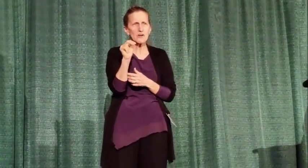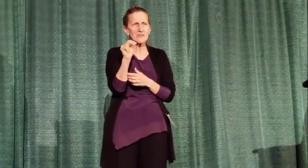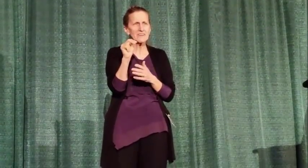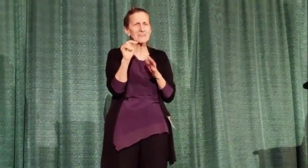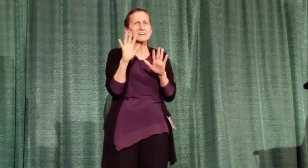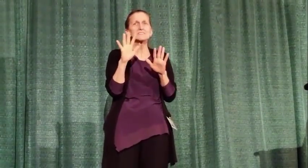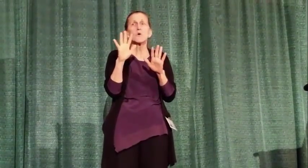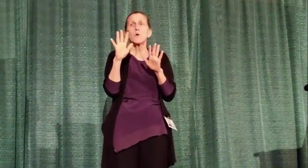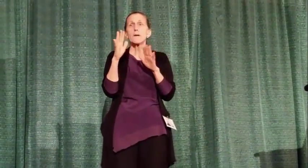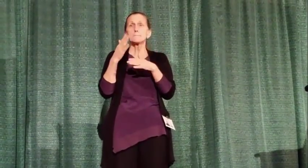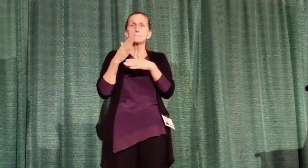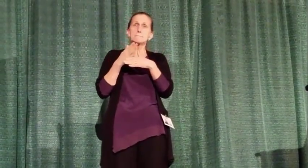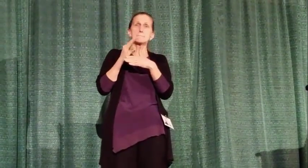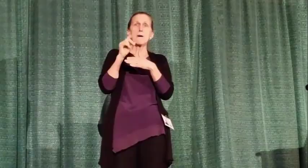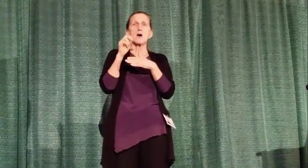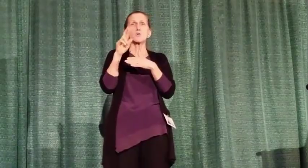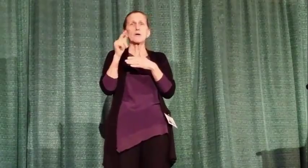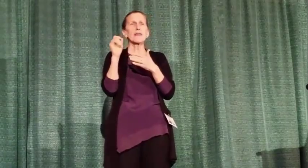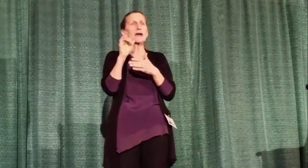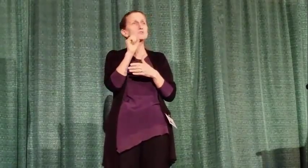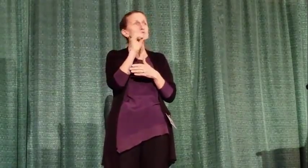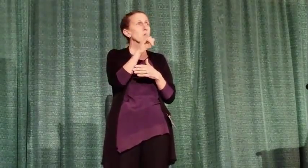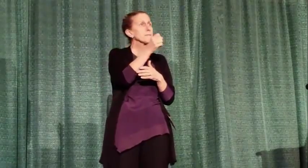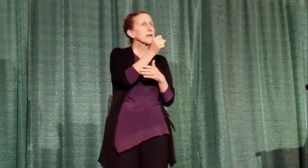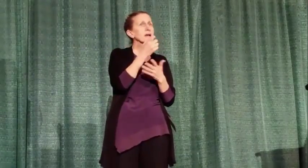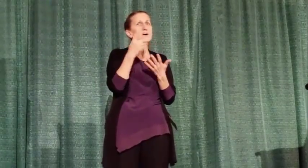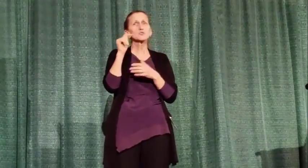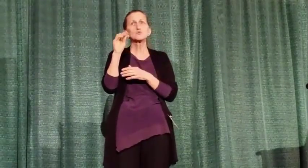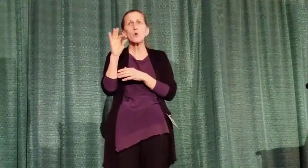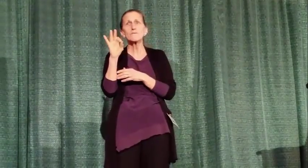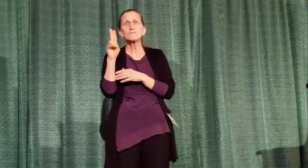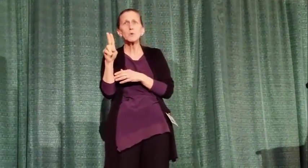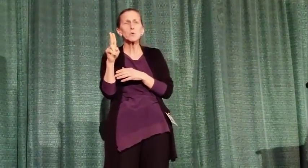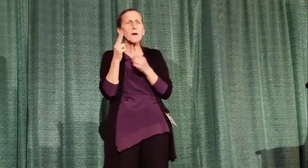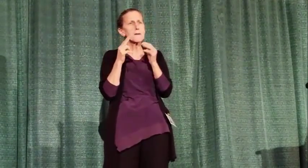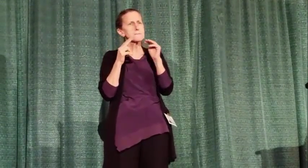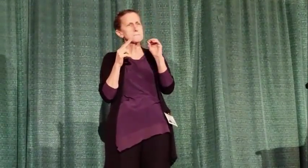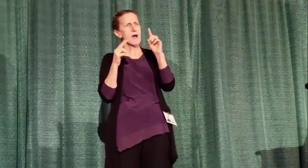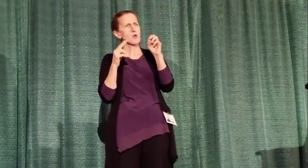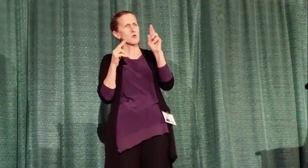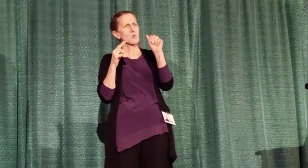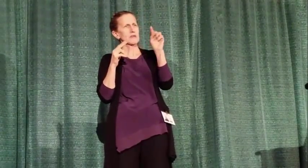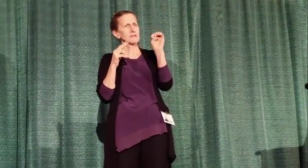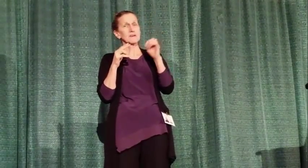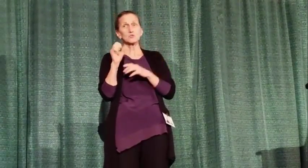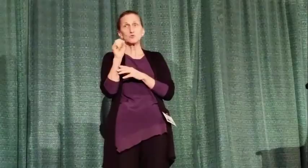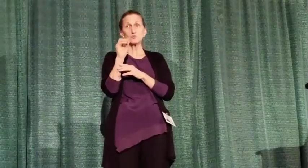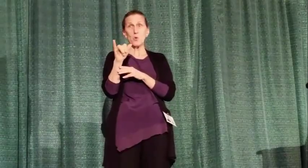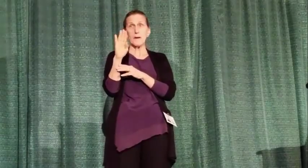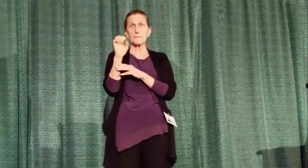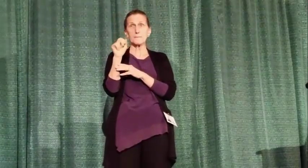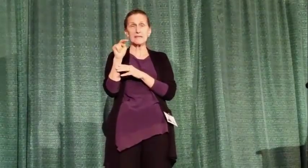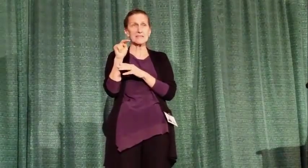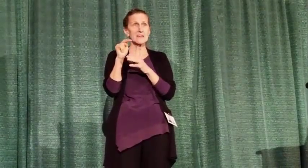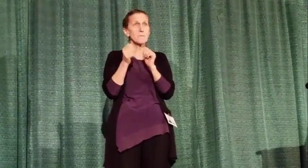the moderately processed soy, like soy milk and tofu, you can eat moderately. But the soybeans the soy products that are